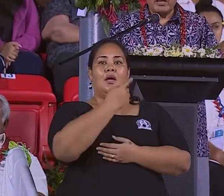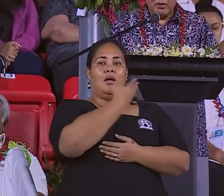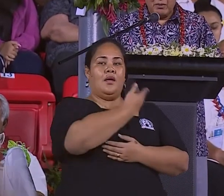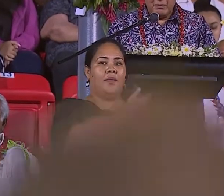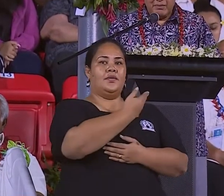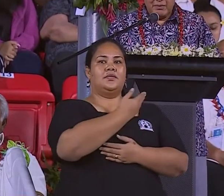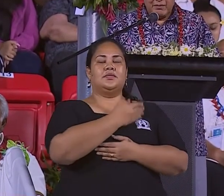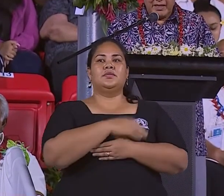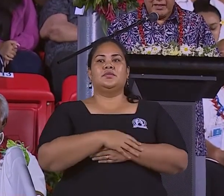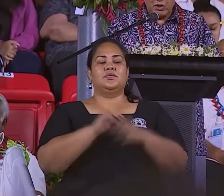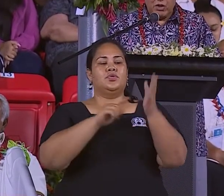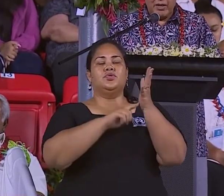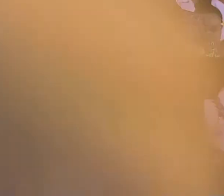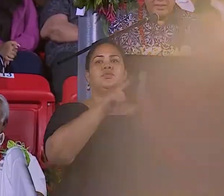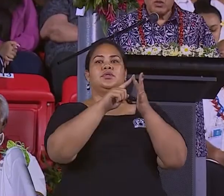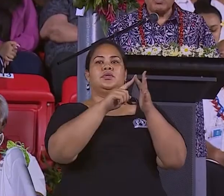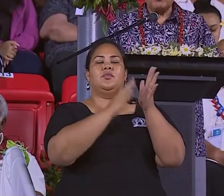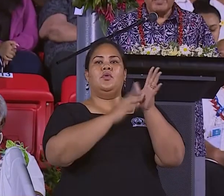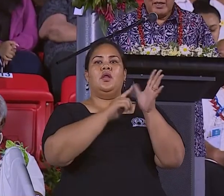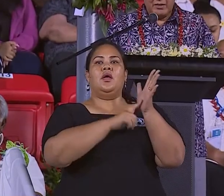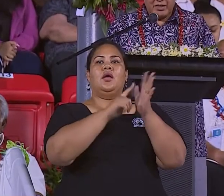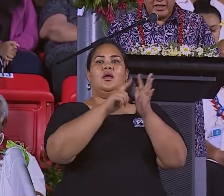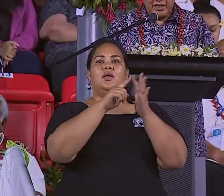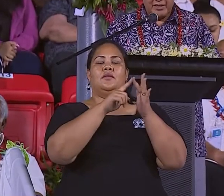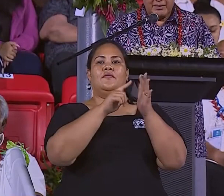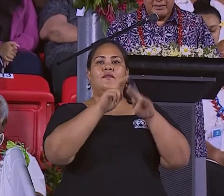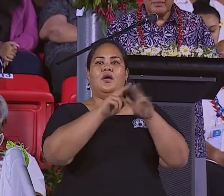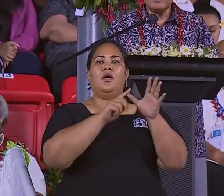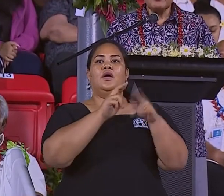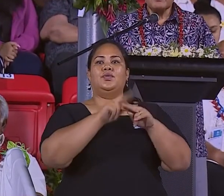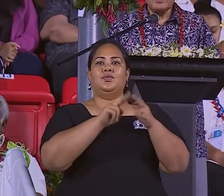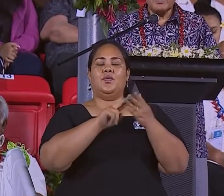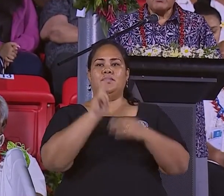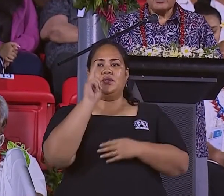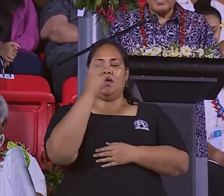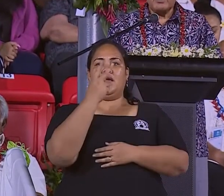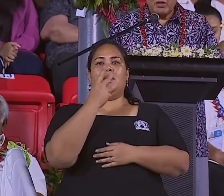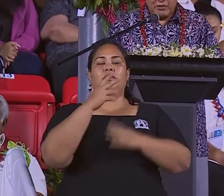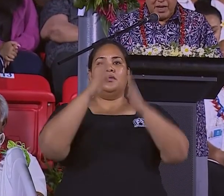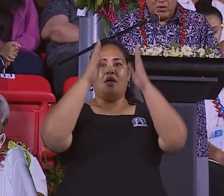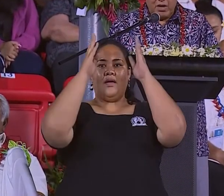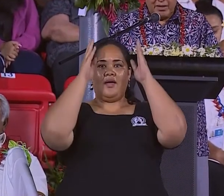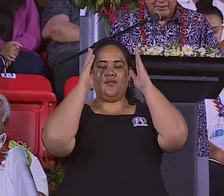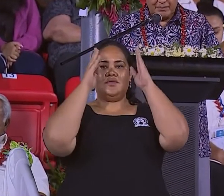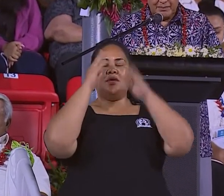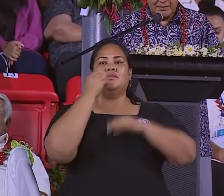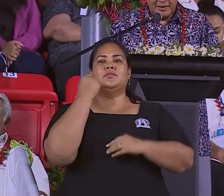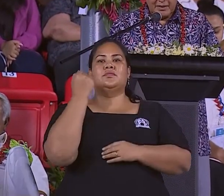Tuimalele Fano Valetoa Solawi II, Head of State of